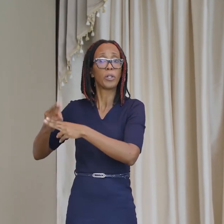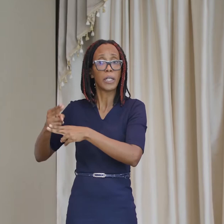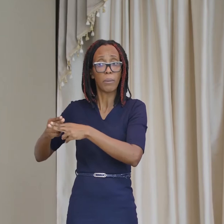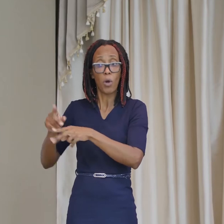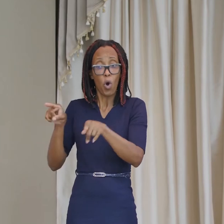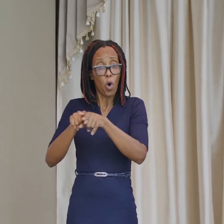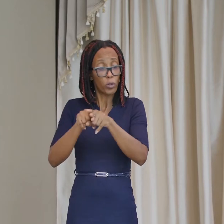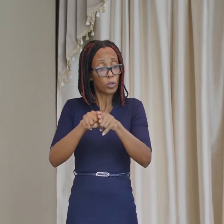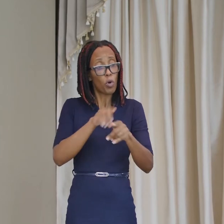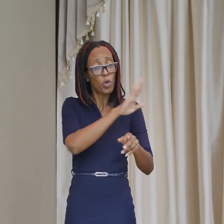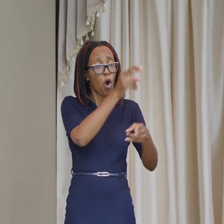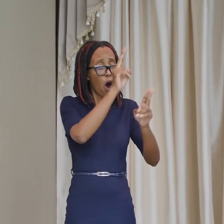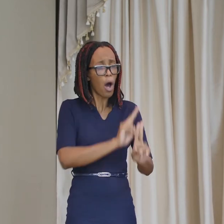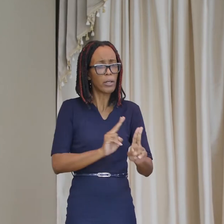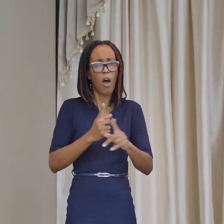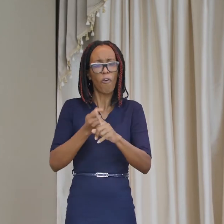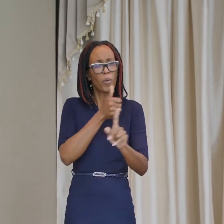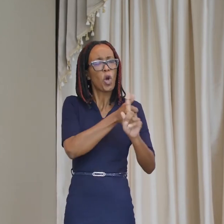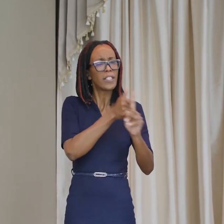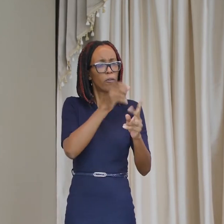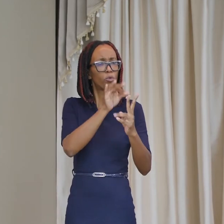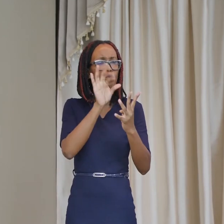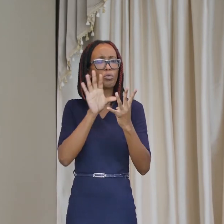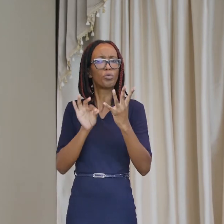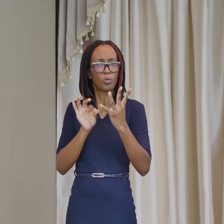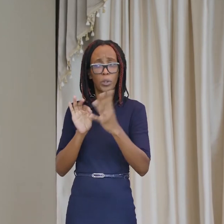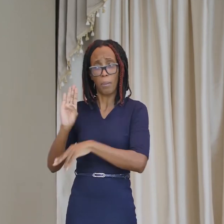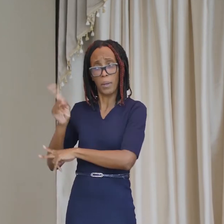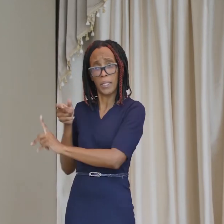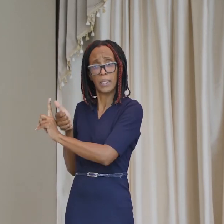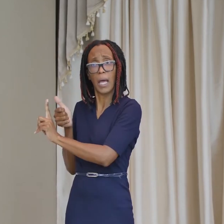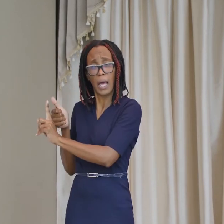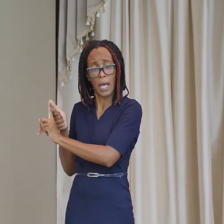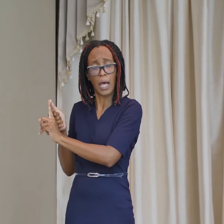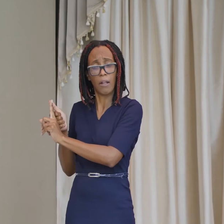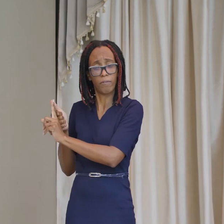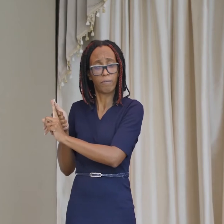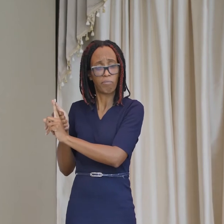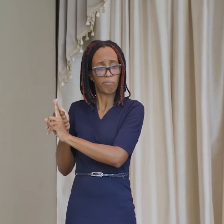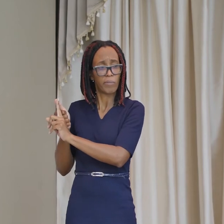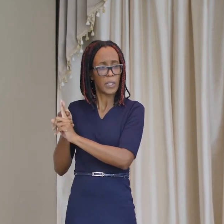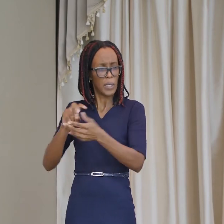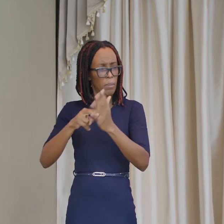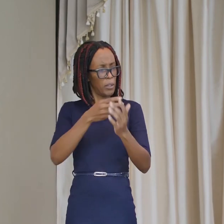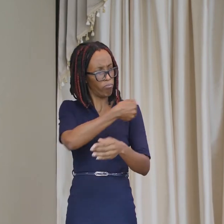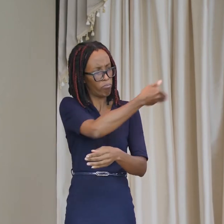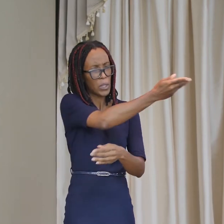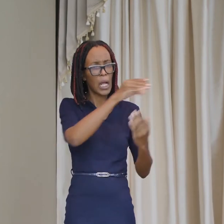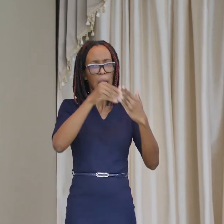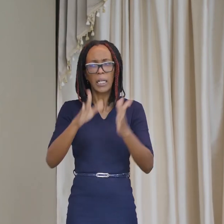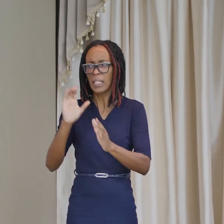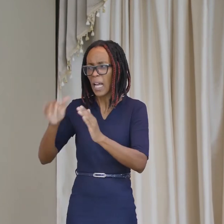our virtues. It is because of BP that we, the leaders, are able to give